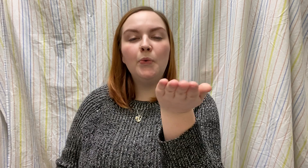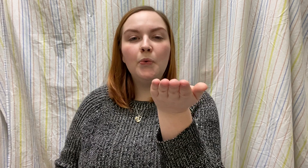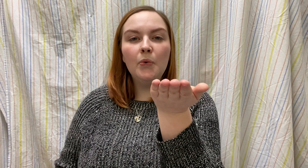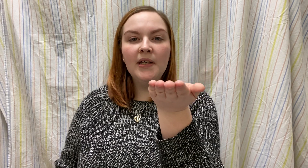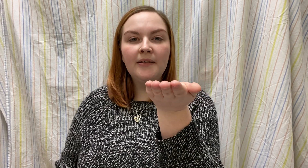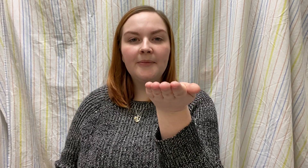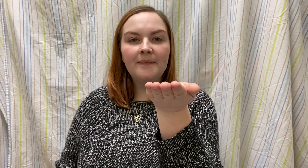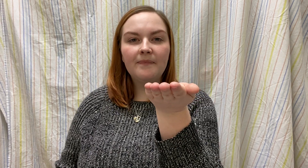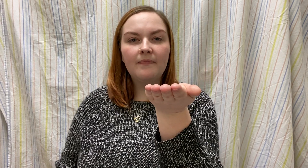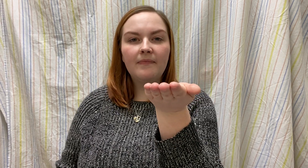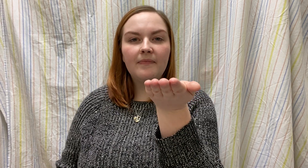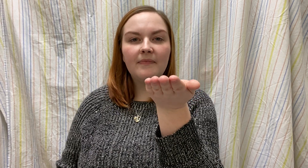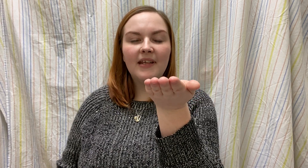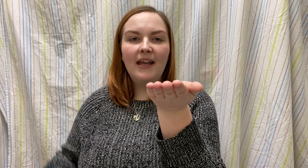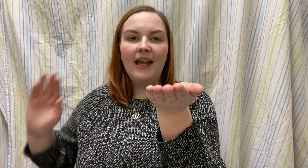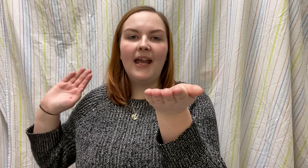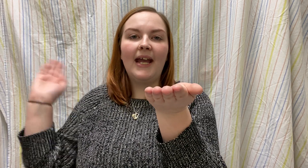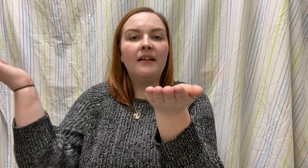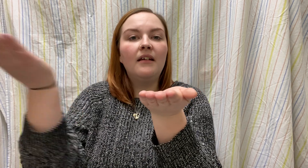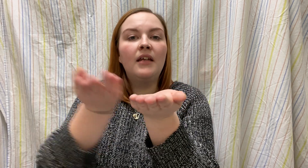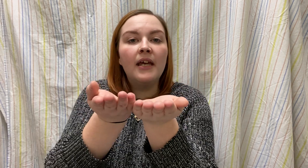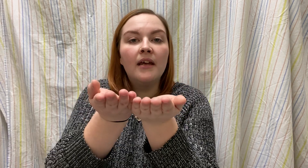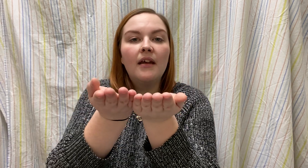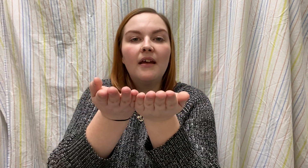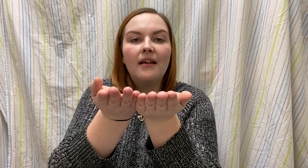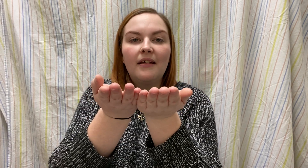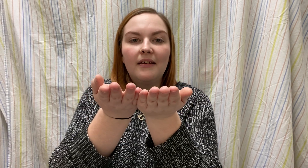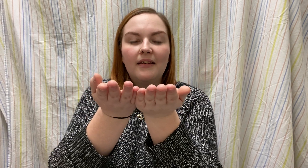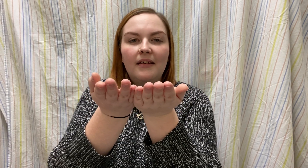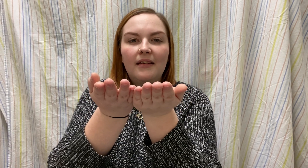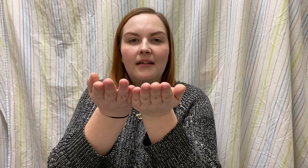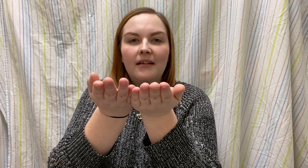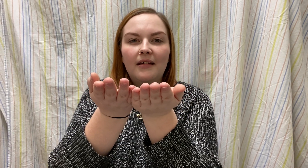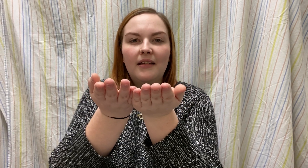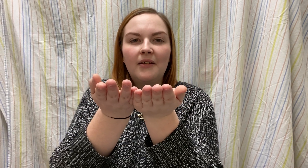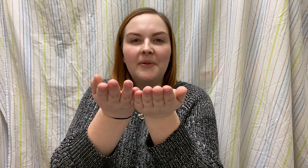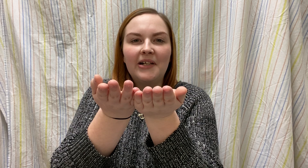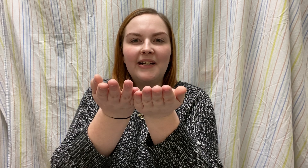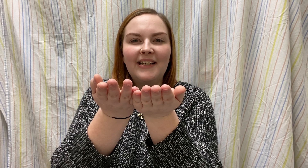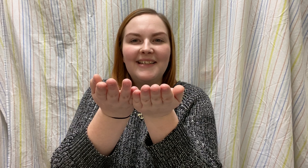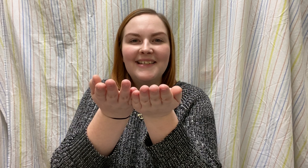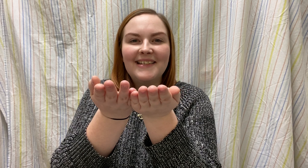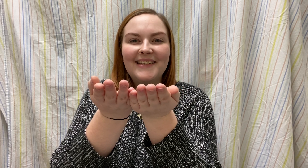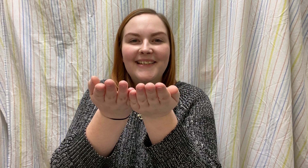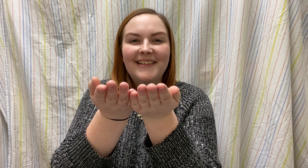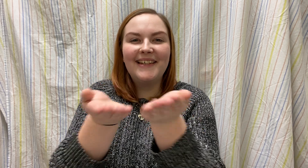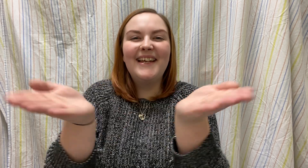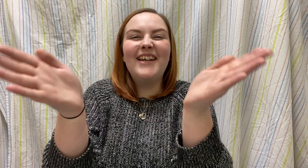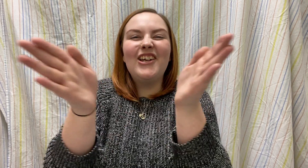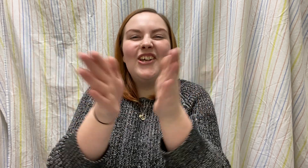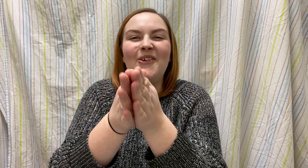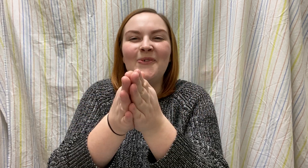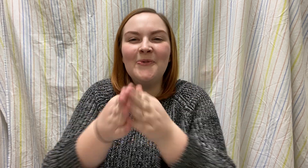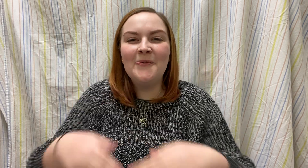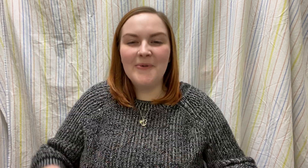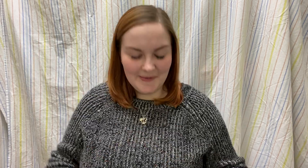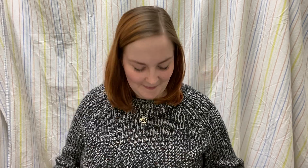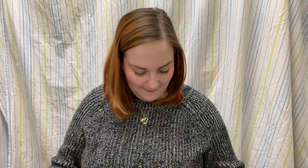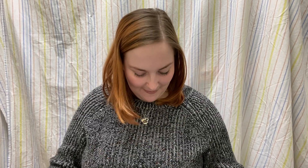ooh. Add g. The word is goo.